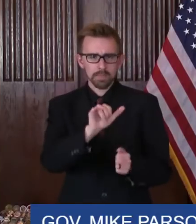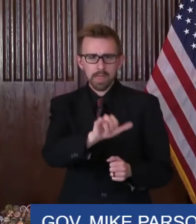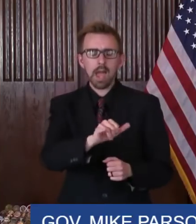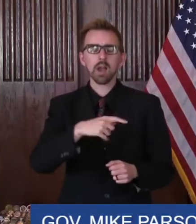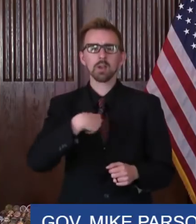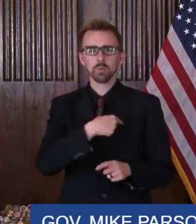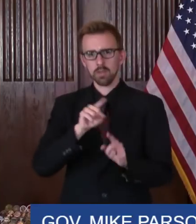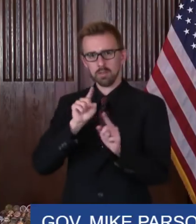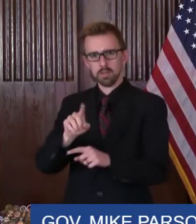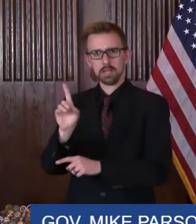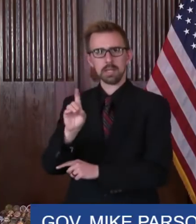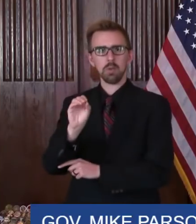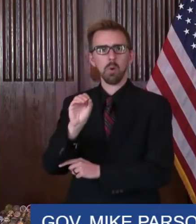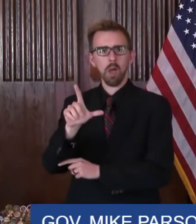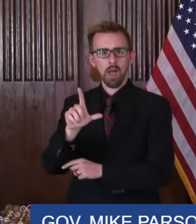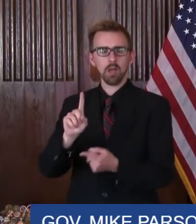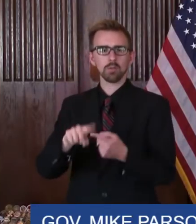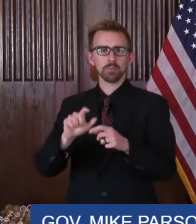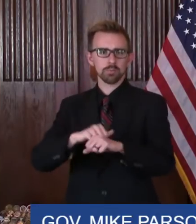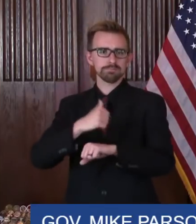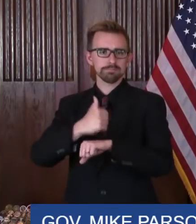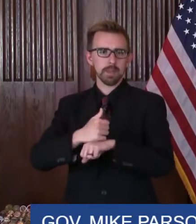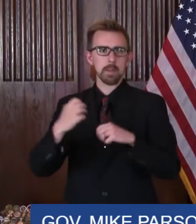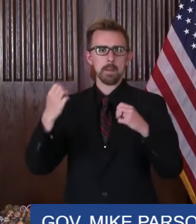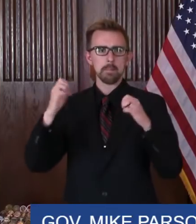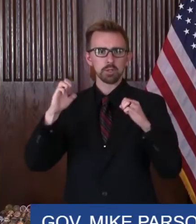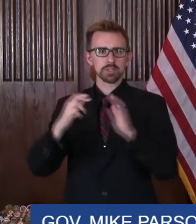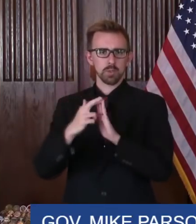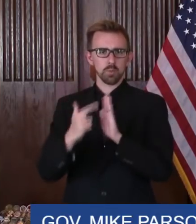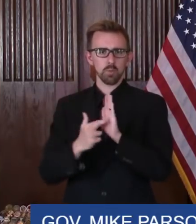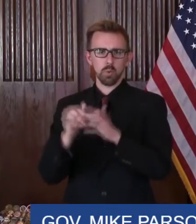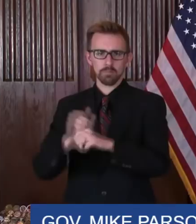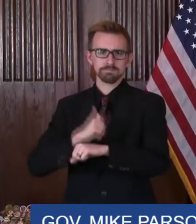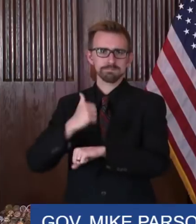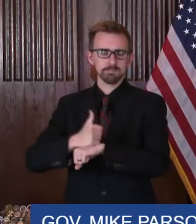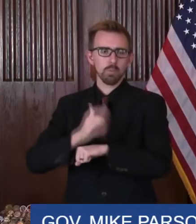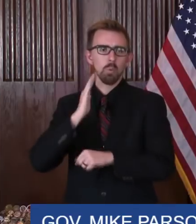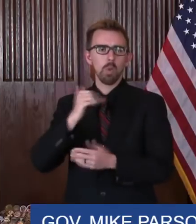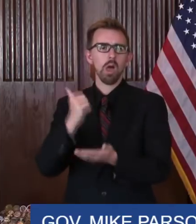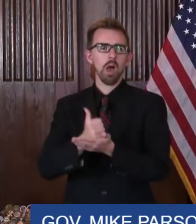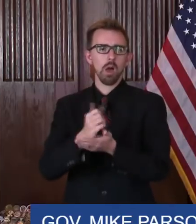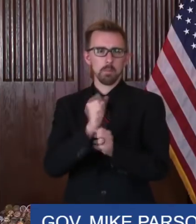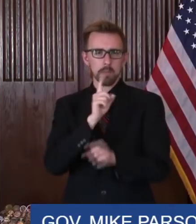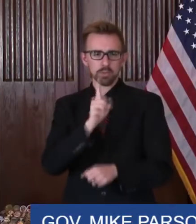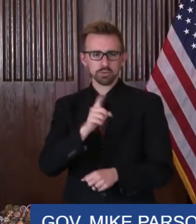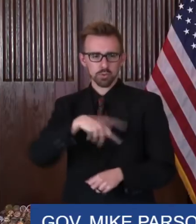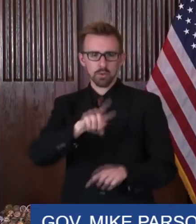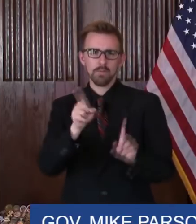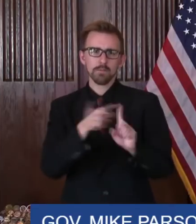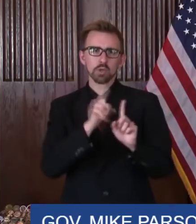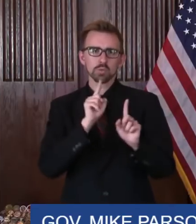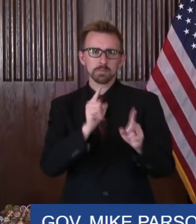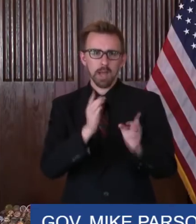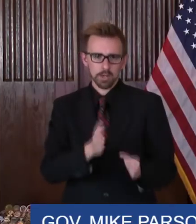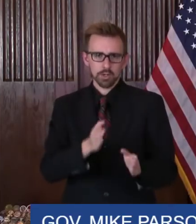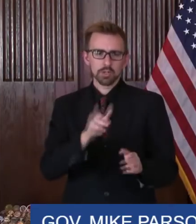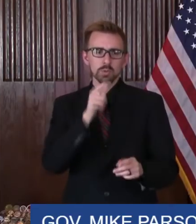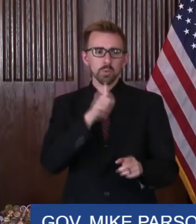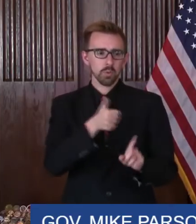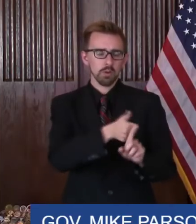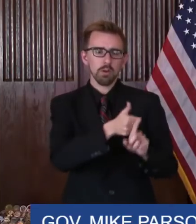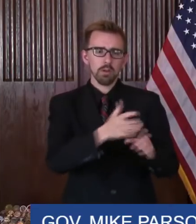the Department of Labor to implement an emergency rule that will help ensure first responders who